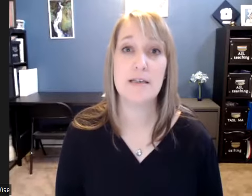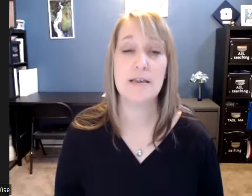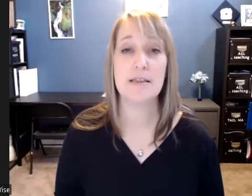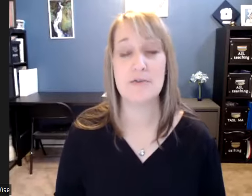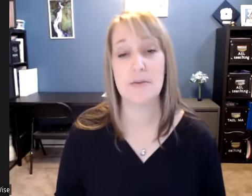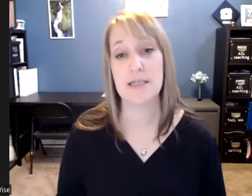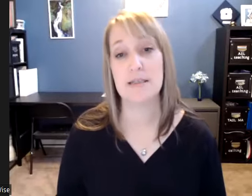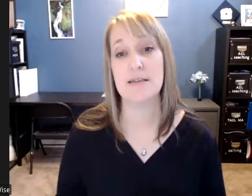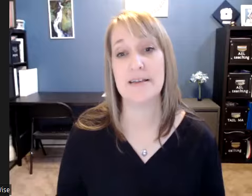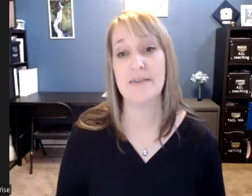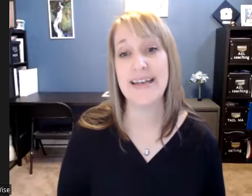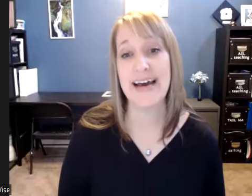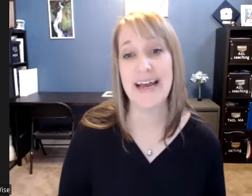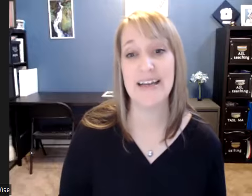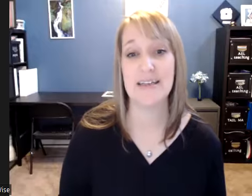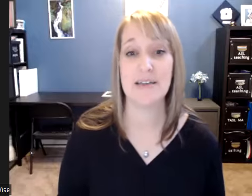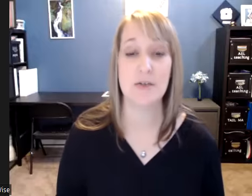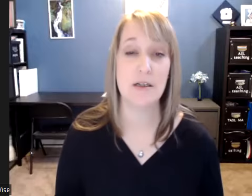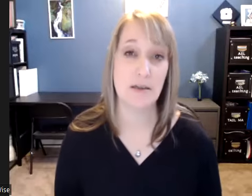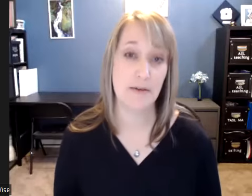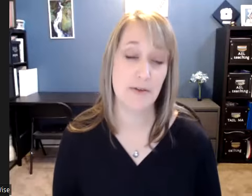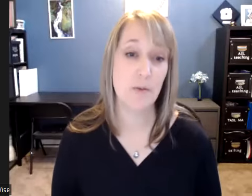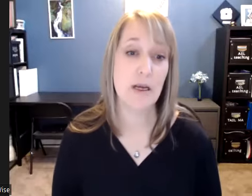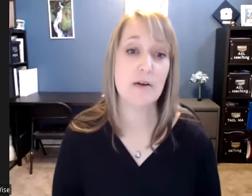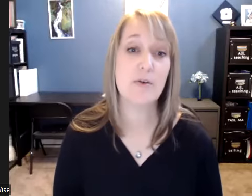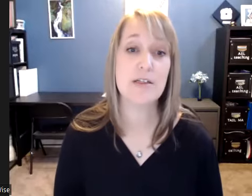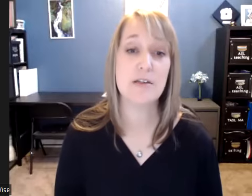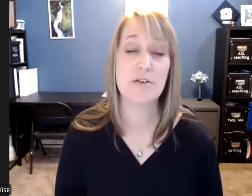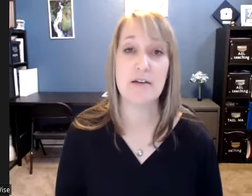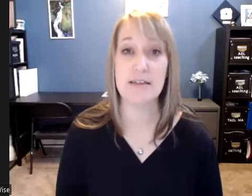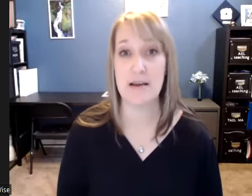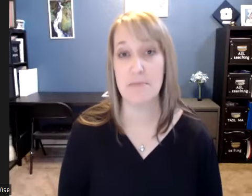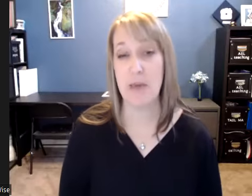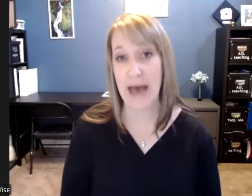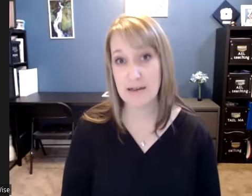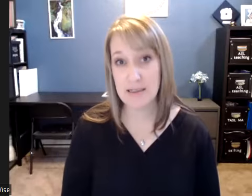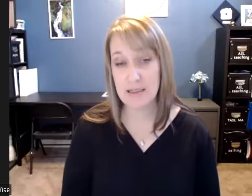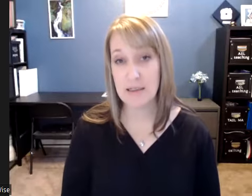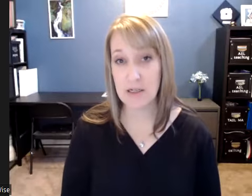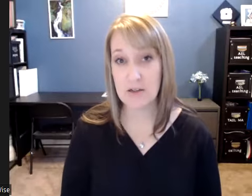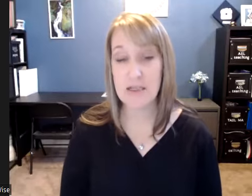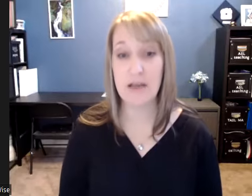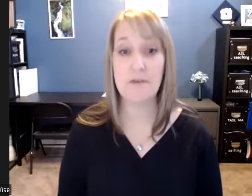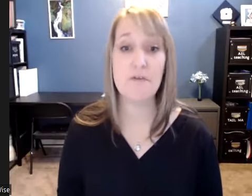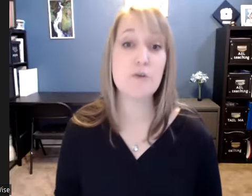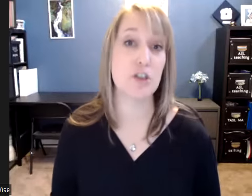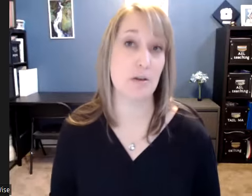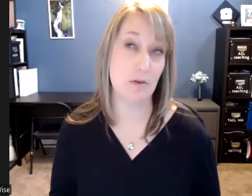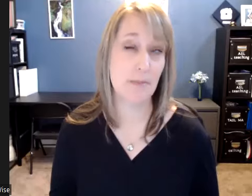vocabulary lists from lessons 7-9 and 7-11, we are going to learn how to sign past years and future or